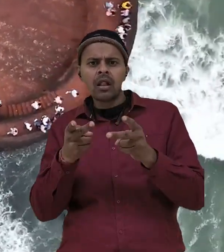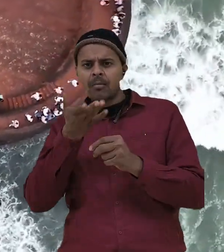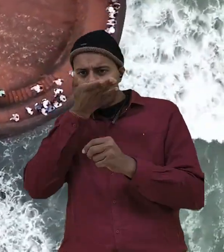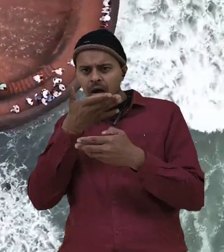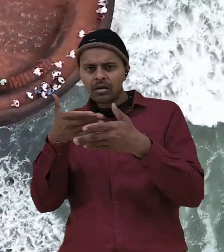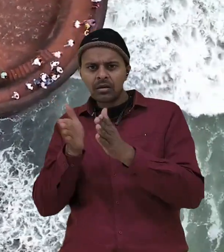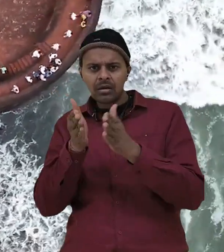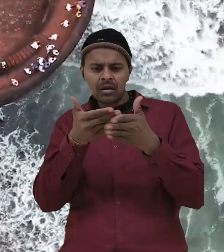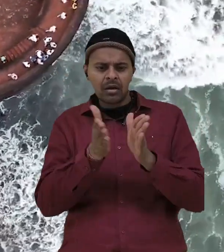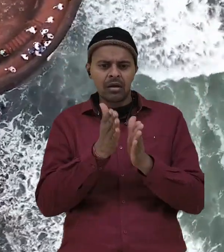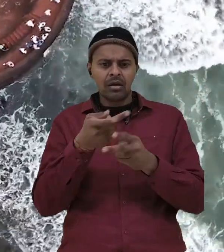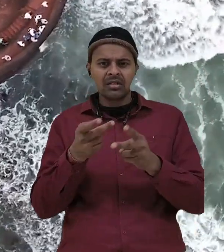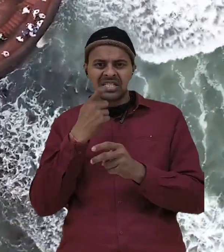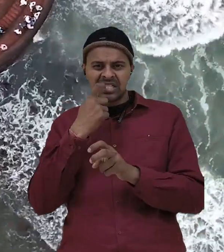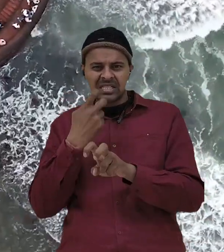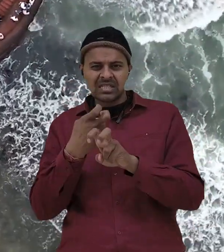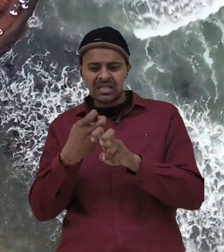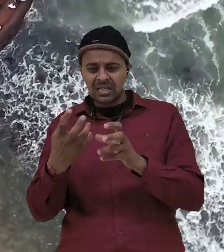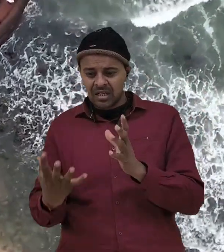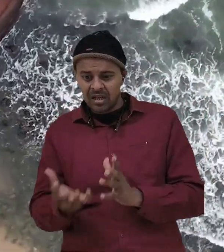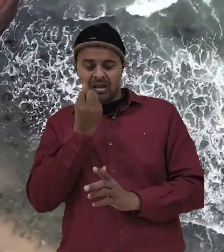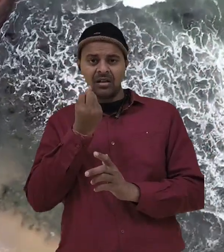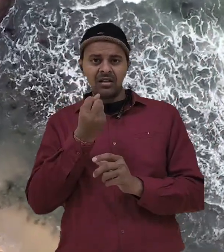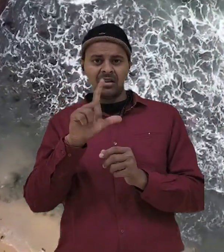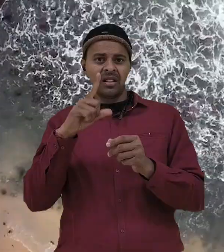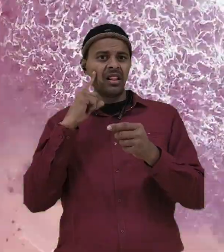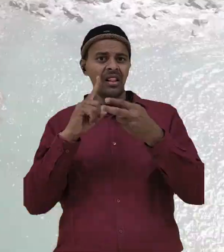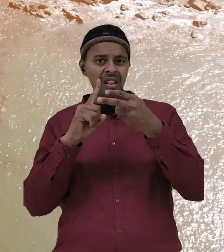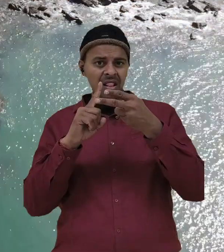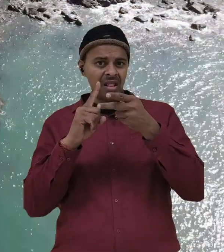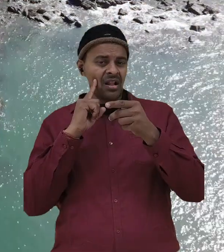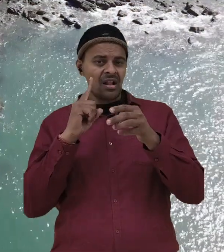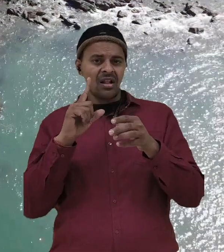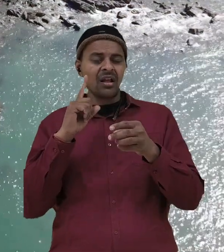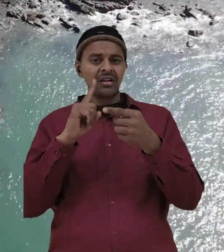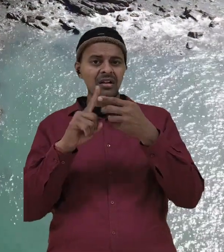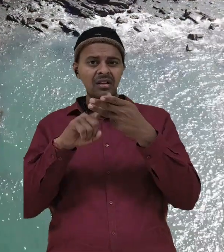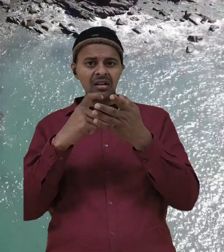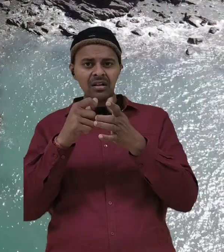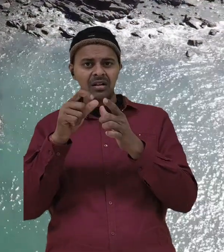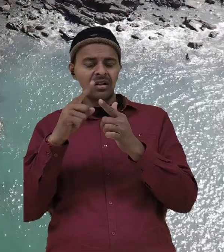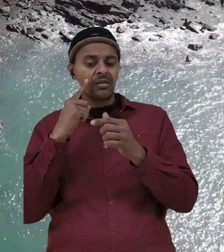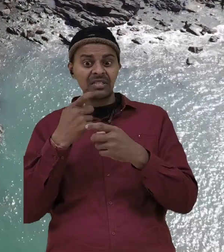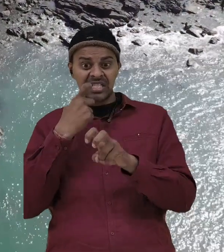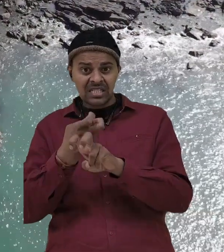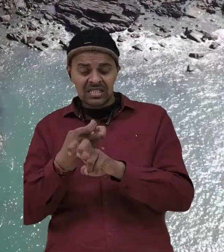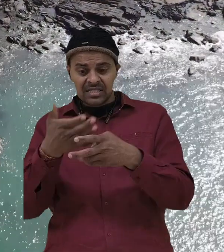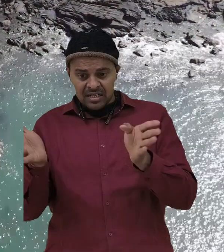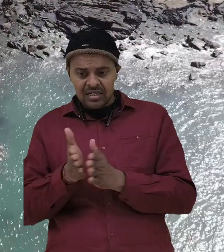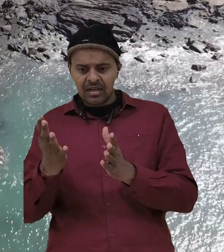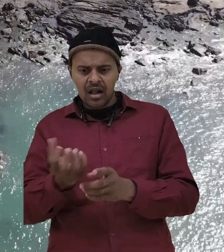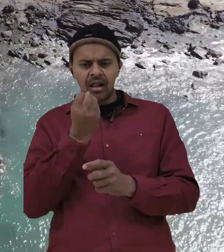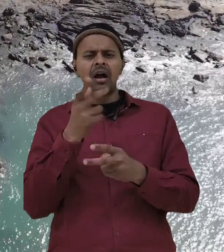at Fort Agauda holds a distinct place in the fort architecture of India. The